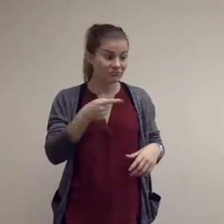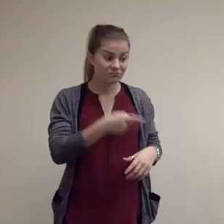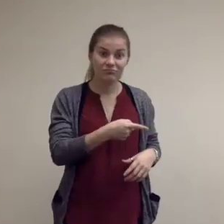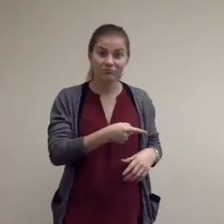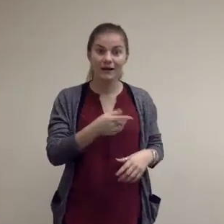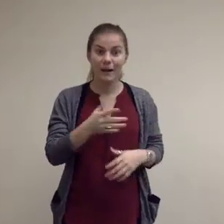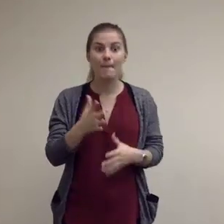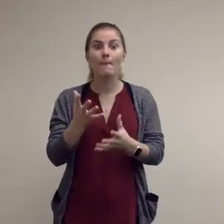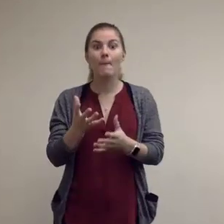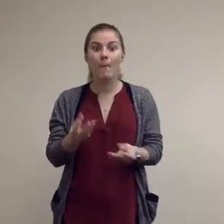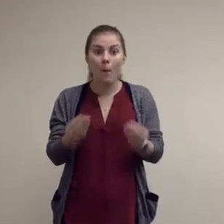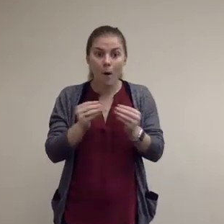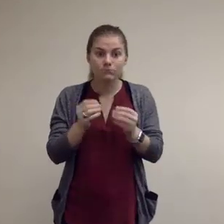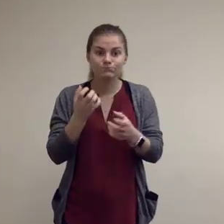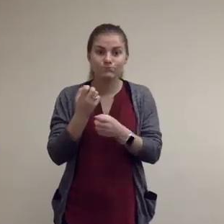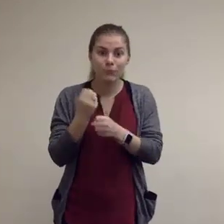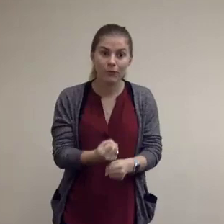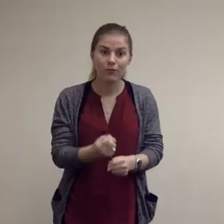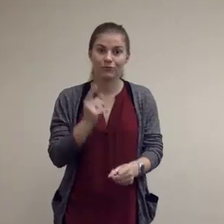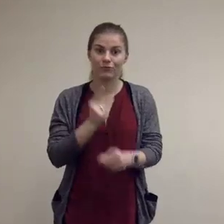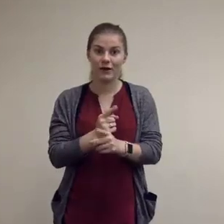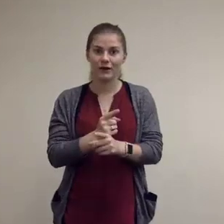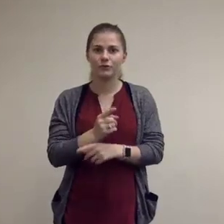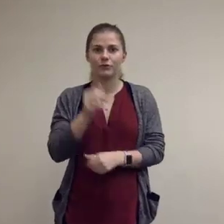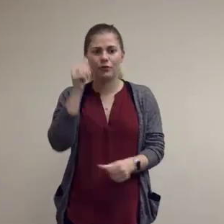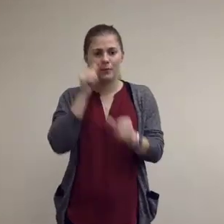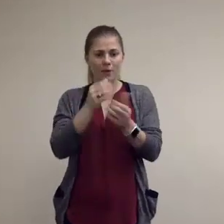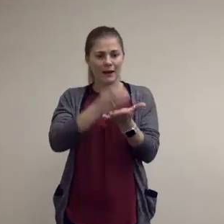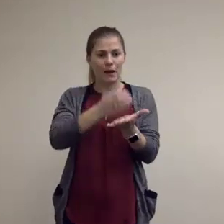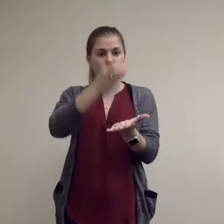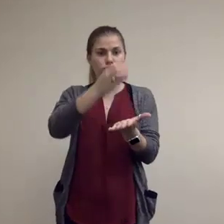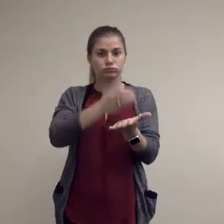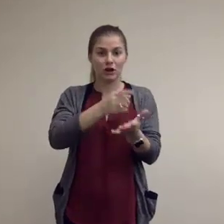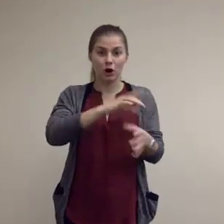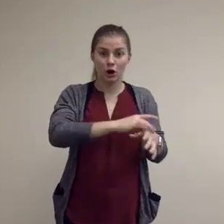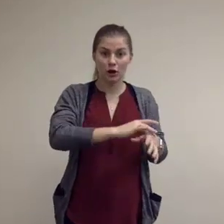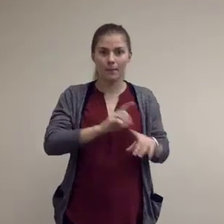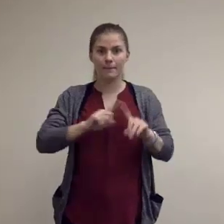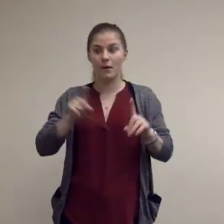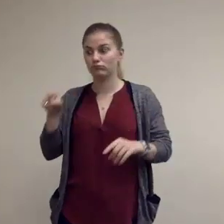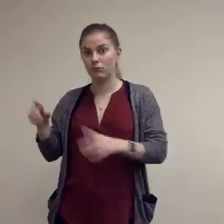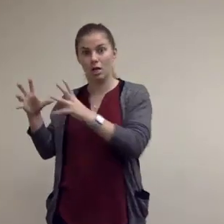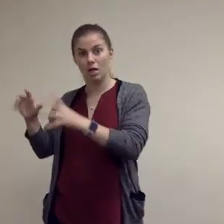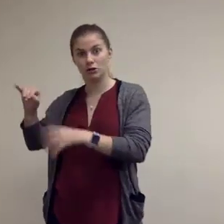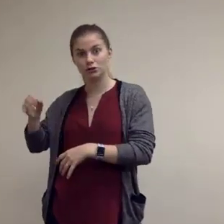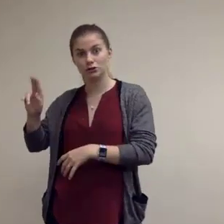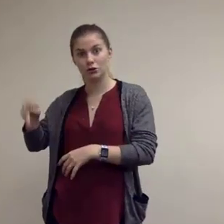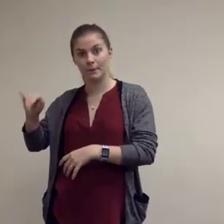pop, here's what it weighed on Earth. And when you tried to pick up the one that was on Jupiter, remember how heavy it was? Jupiter is much